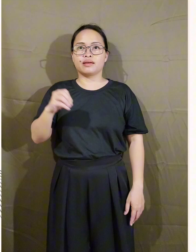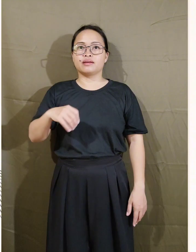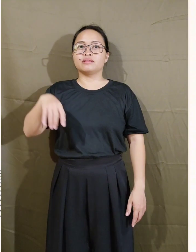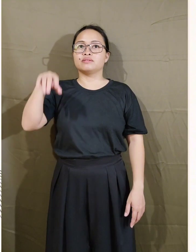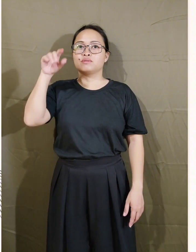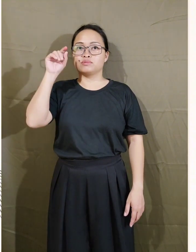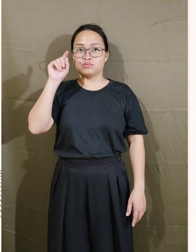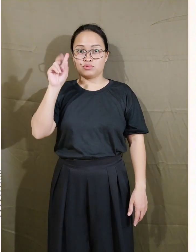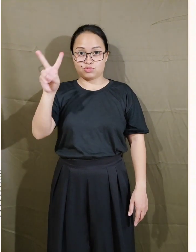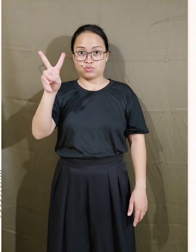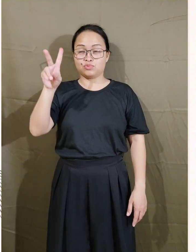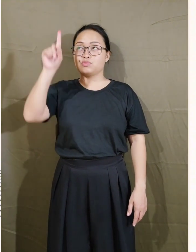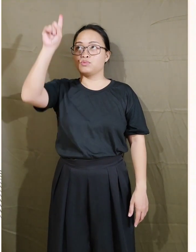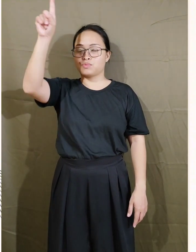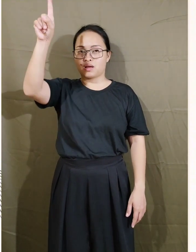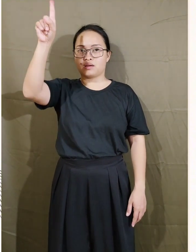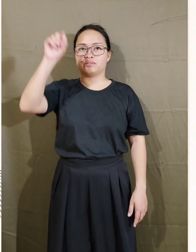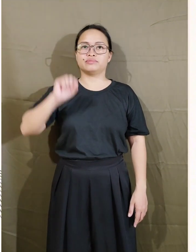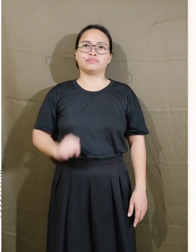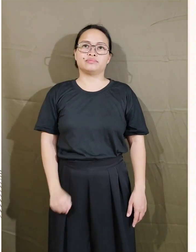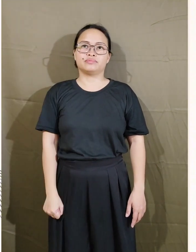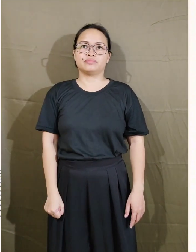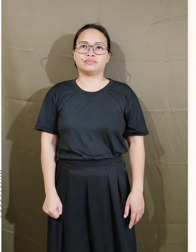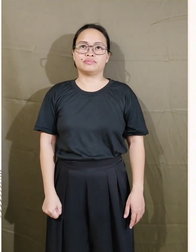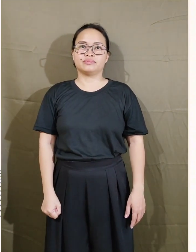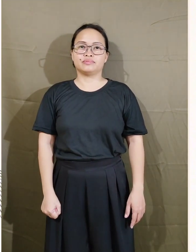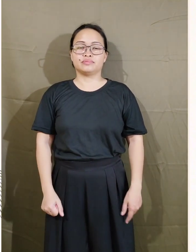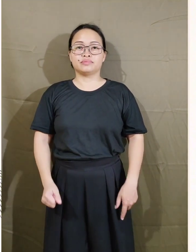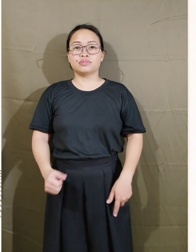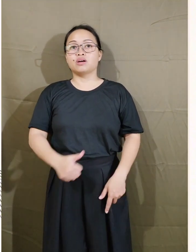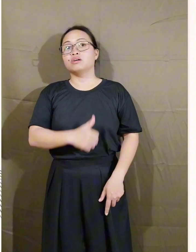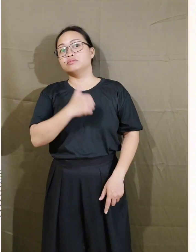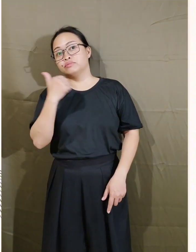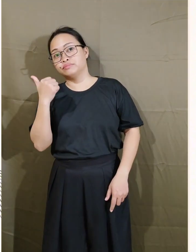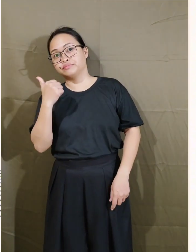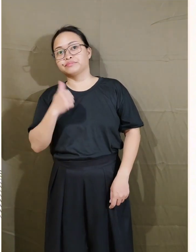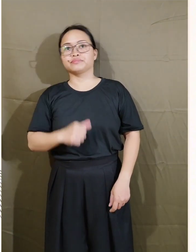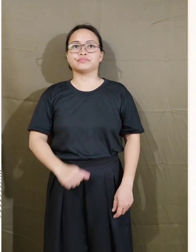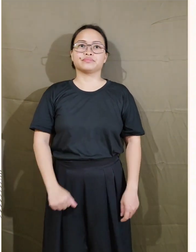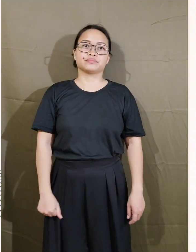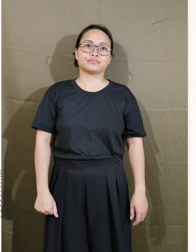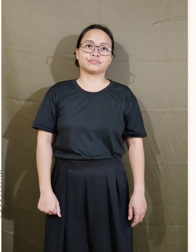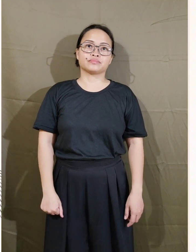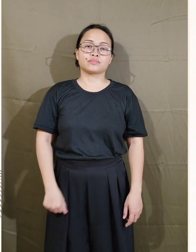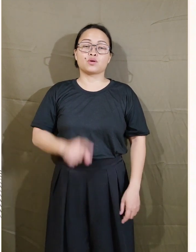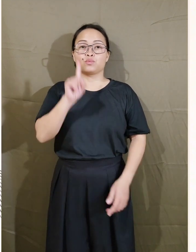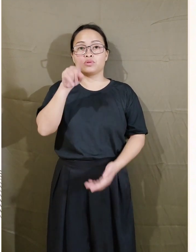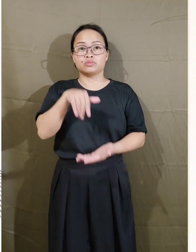and 2 ones. On the other hand,